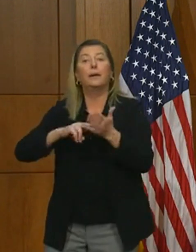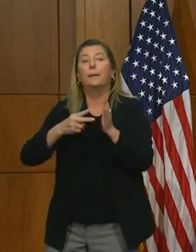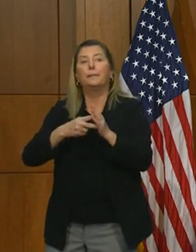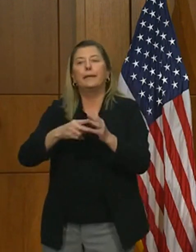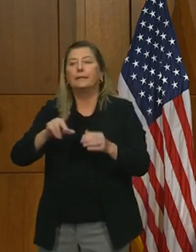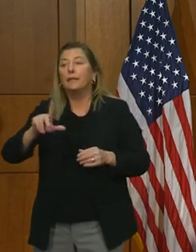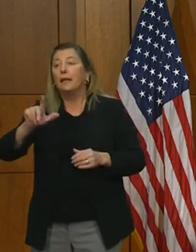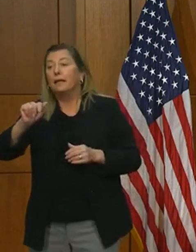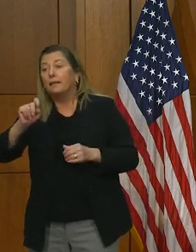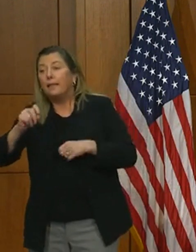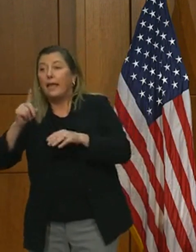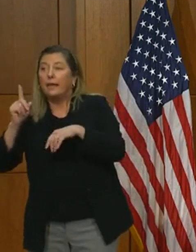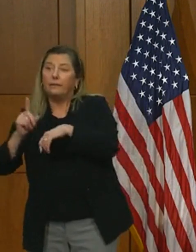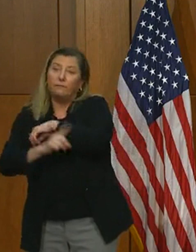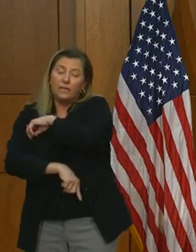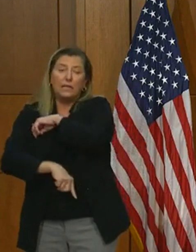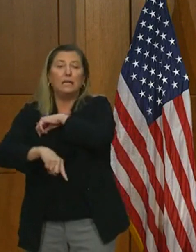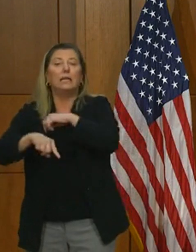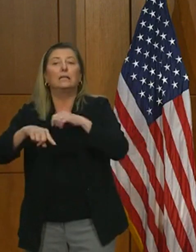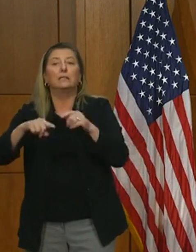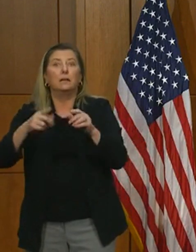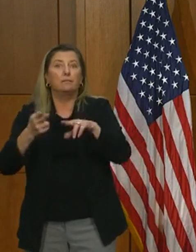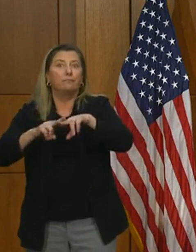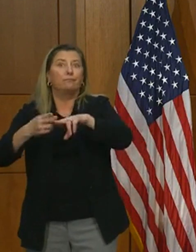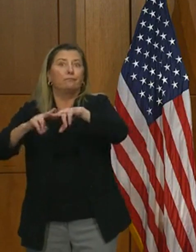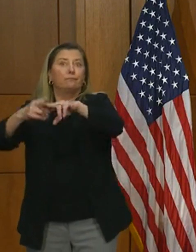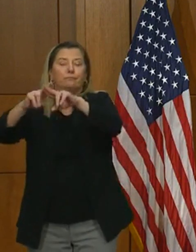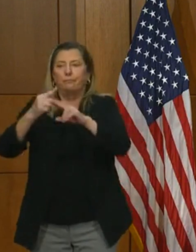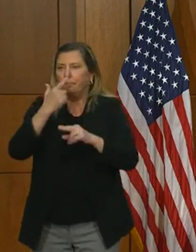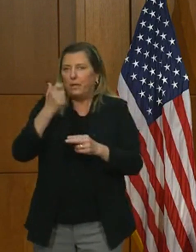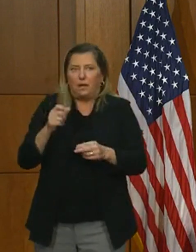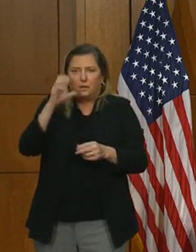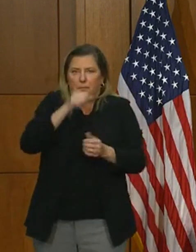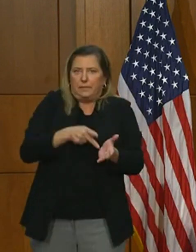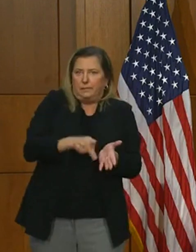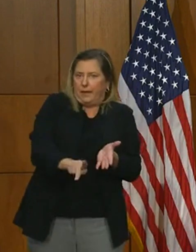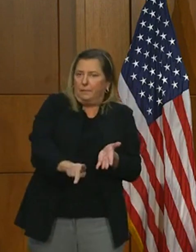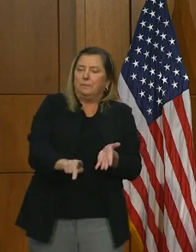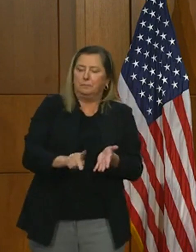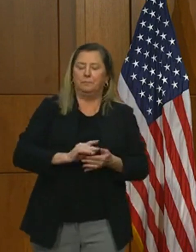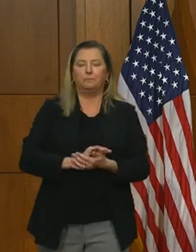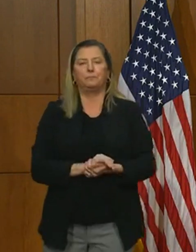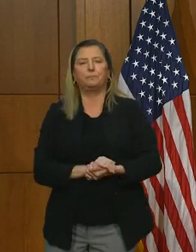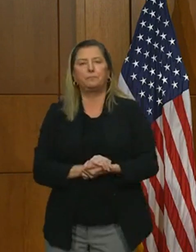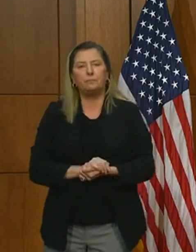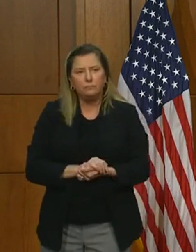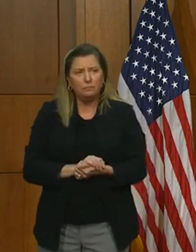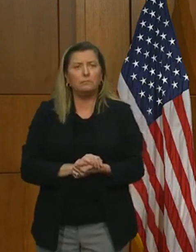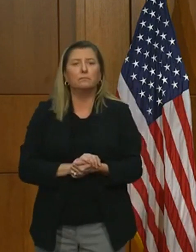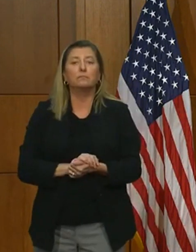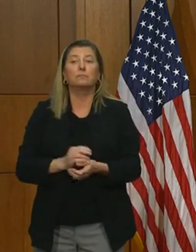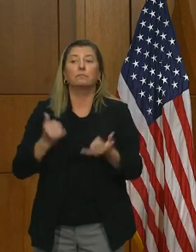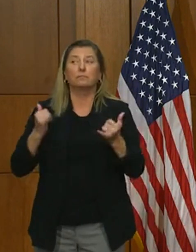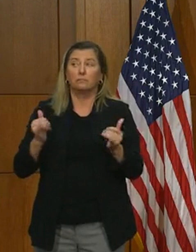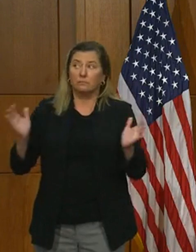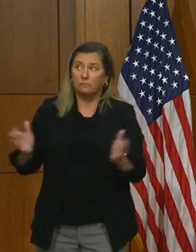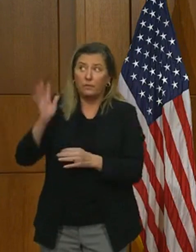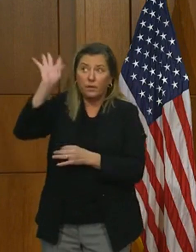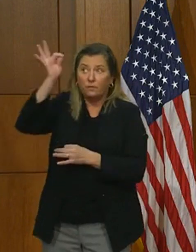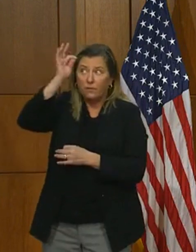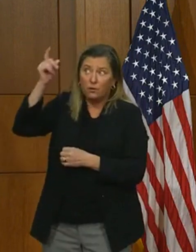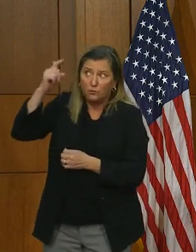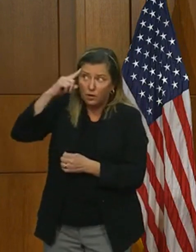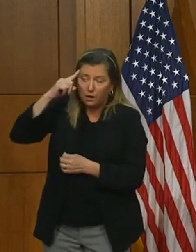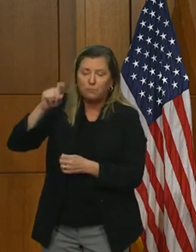late fees and cascading late fees due to missed payments. We are already pushing the federal government